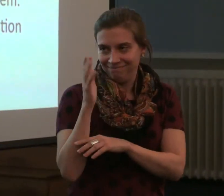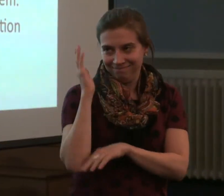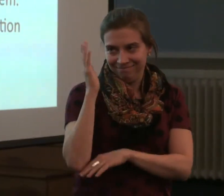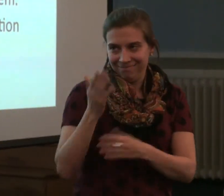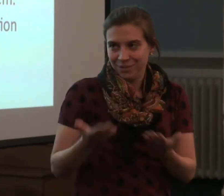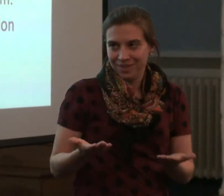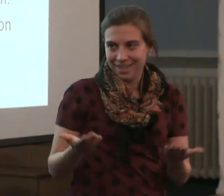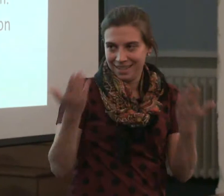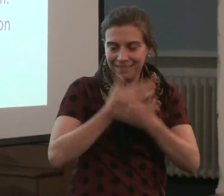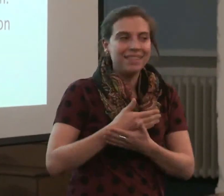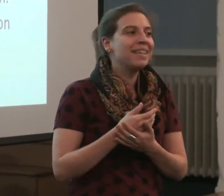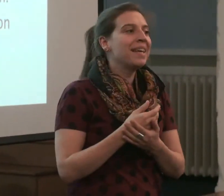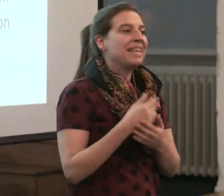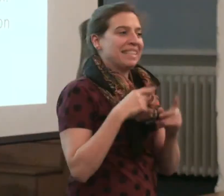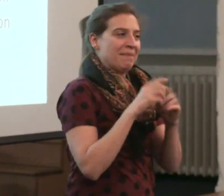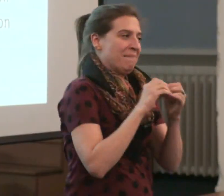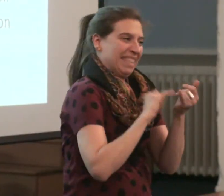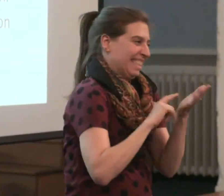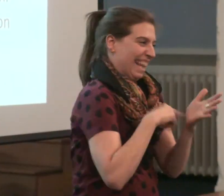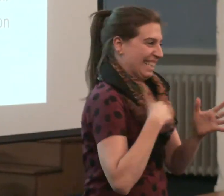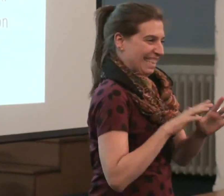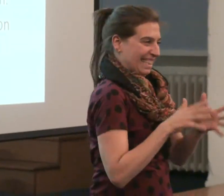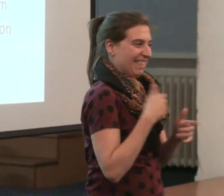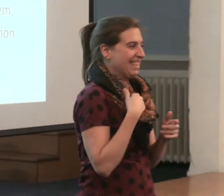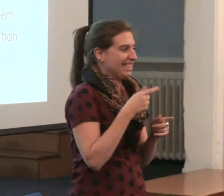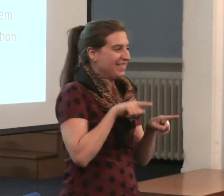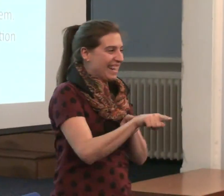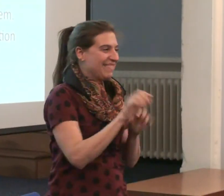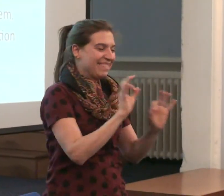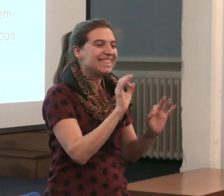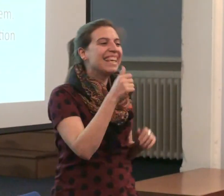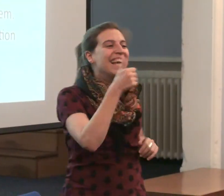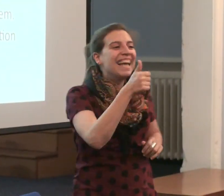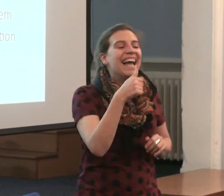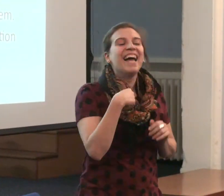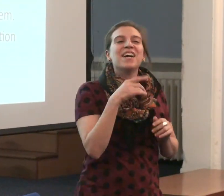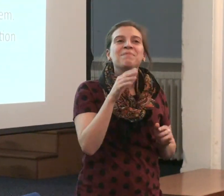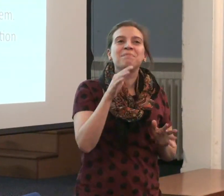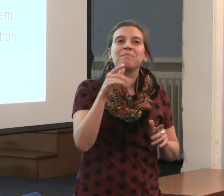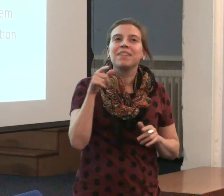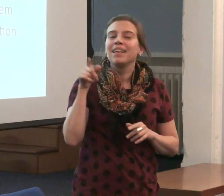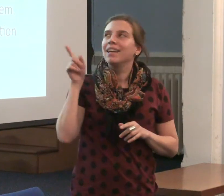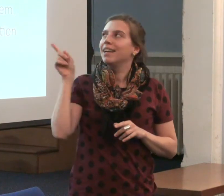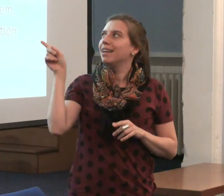Thank you, Steve. I've been very intrigued by your presentation this evening. Again, bear with me. I'm another non-BSL user, so I'll try my